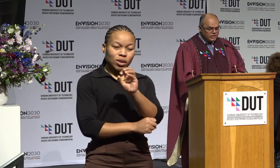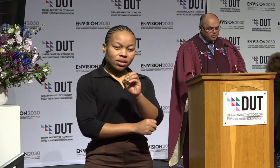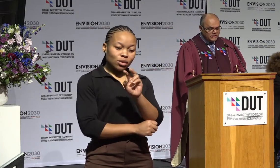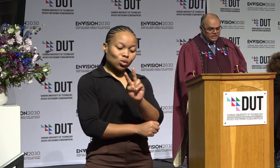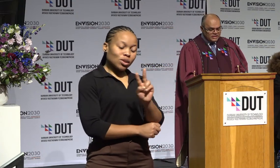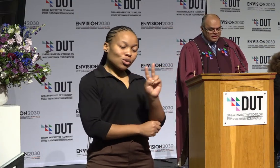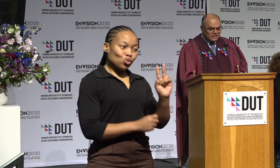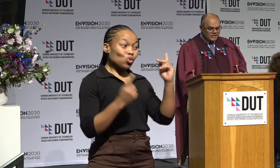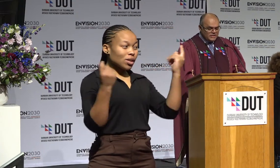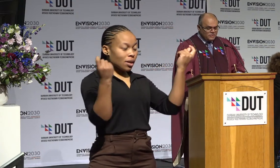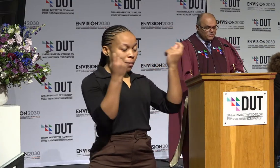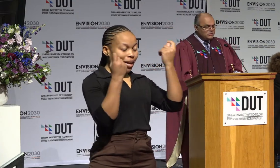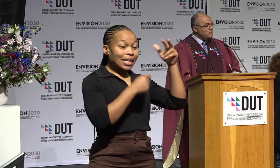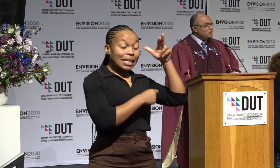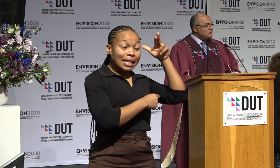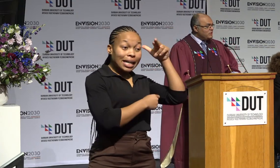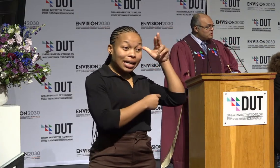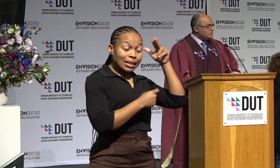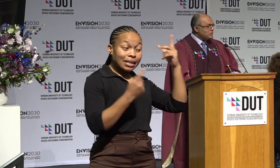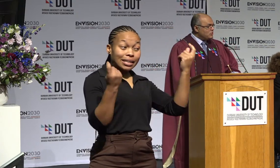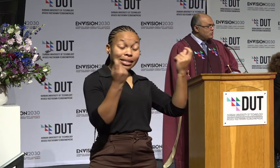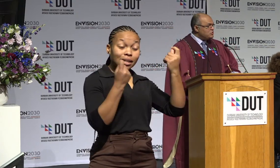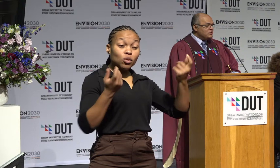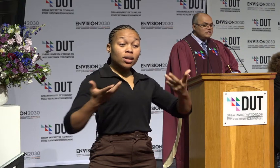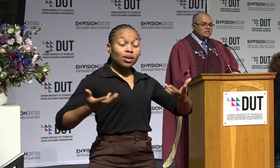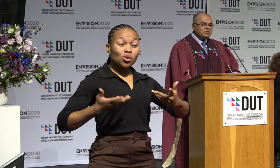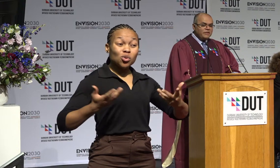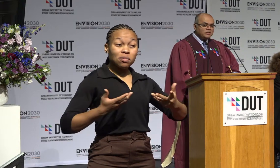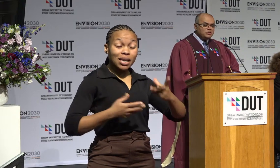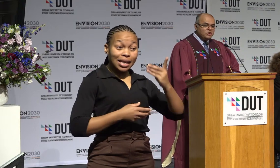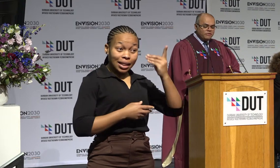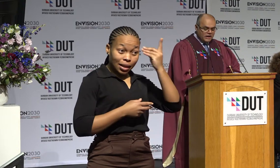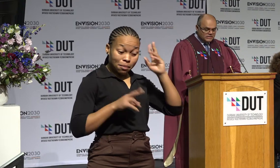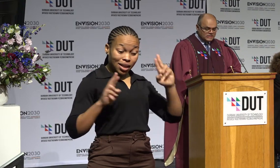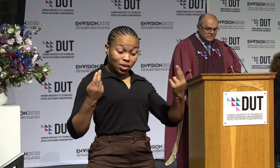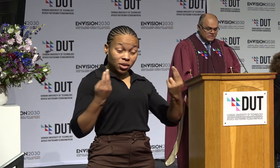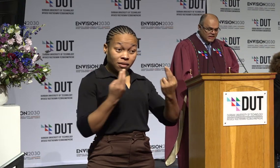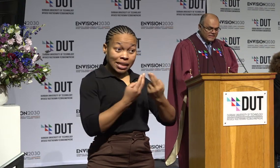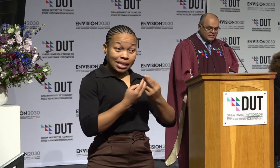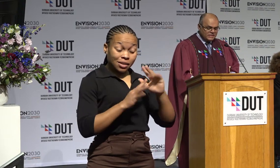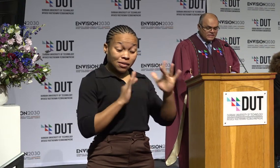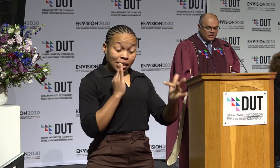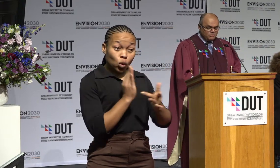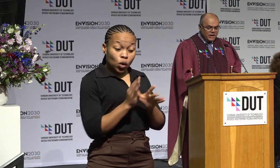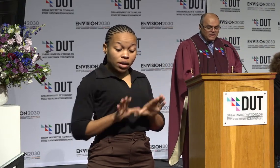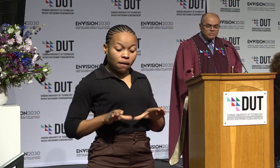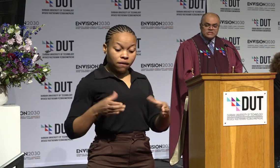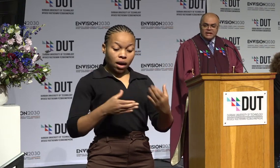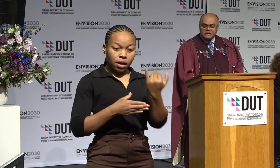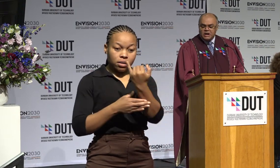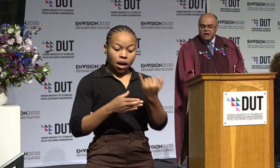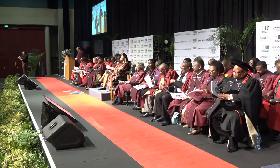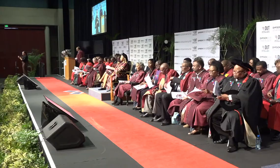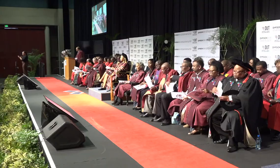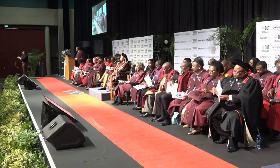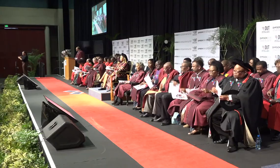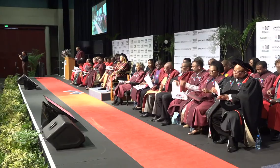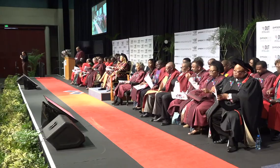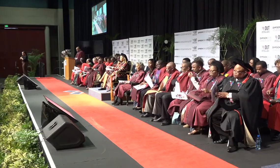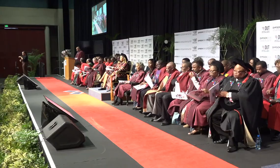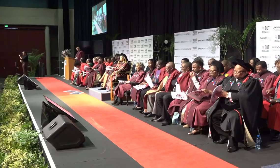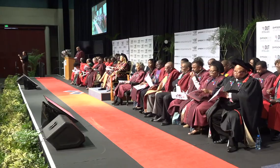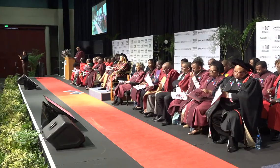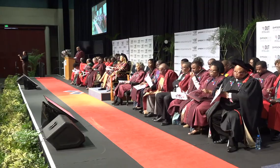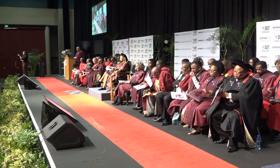Graduation Ceremony for the Durban University of Technology. This is the Faculty of Arts and Design. My name is Alan Khan. I'm the